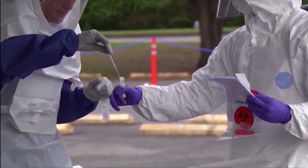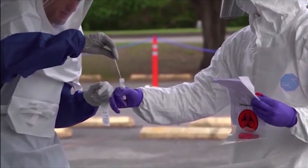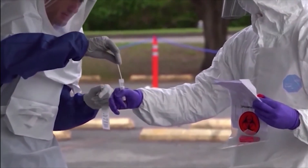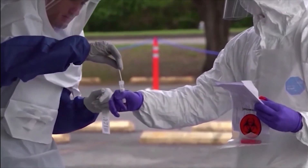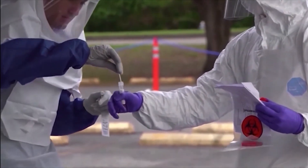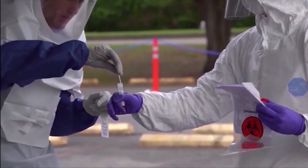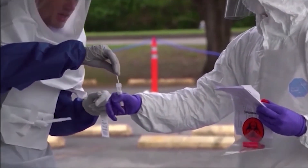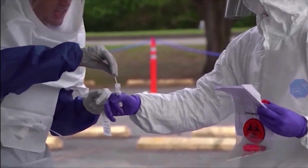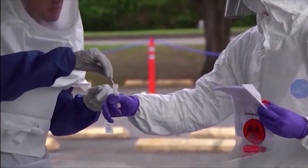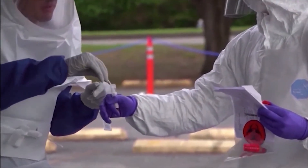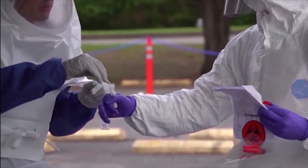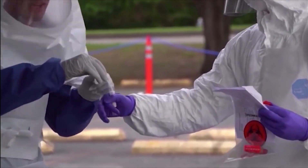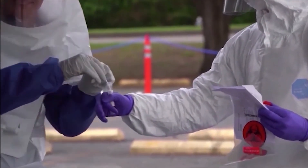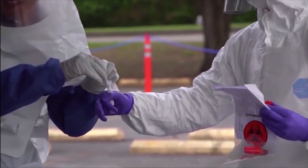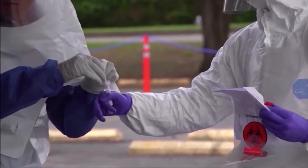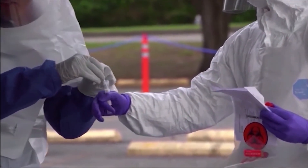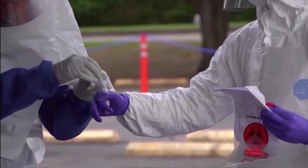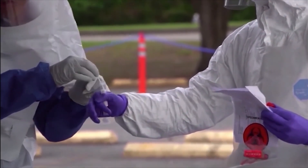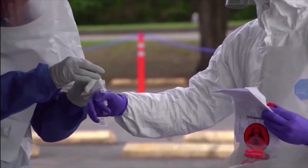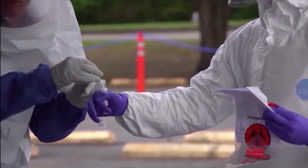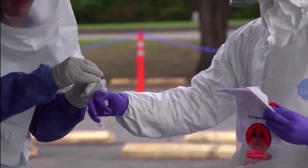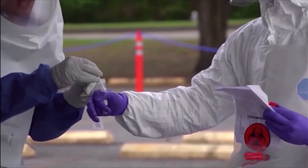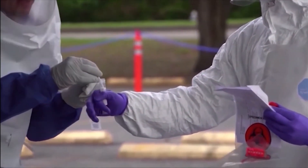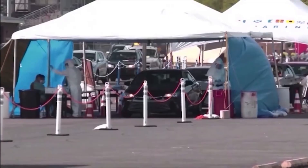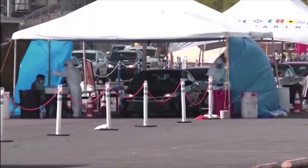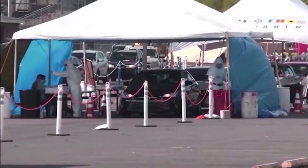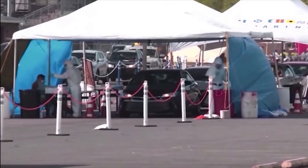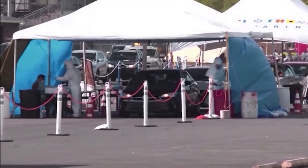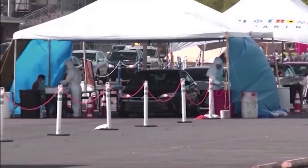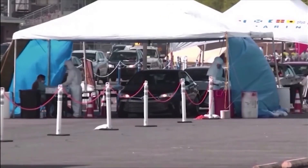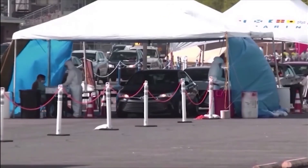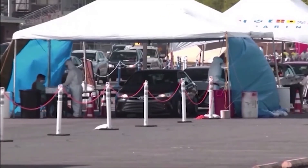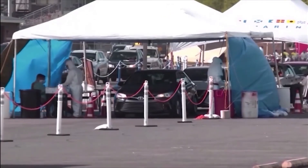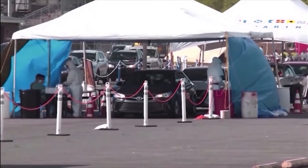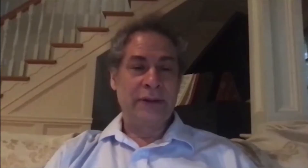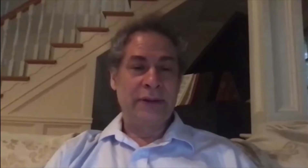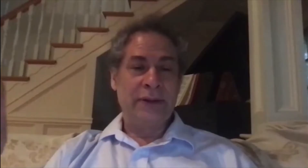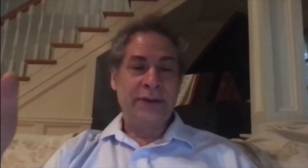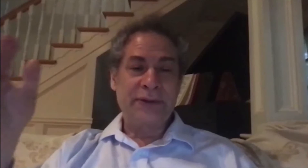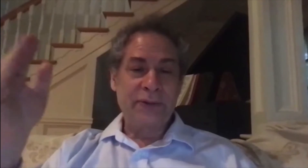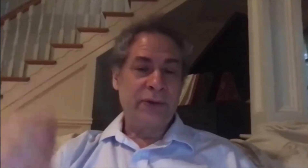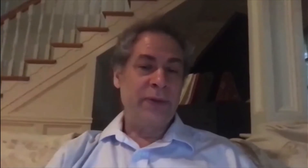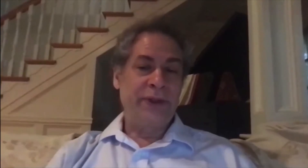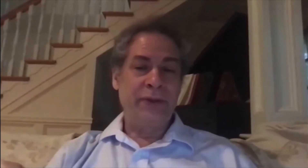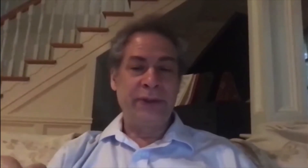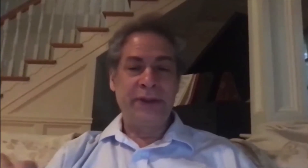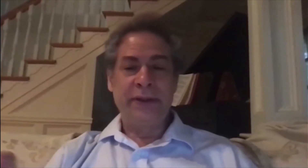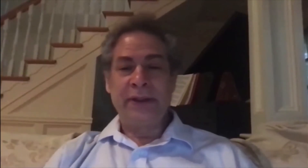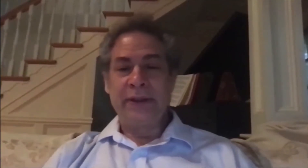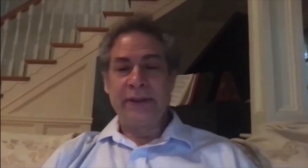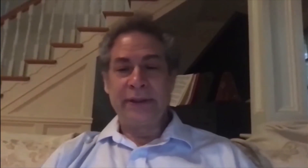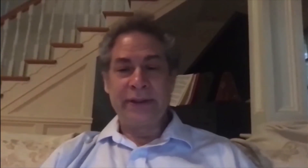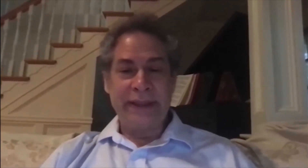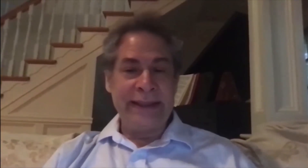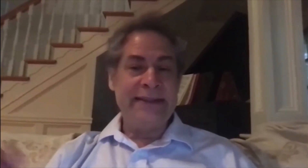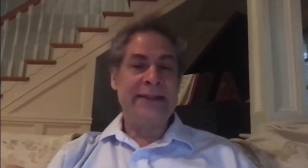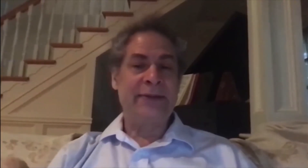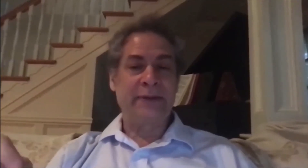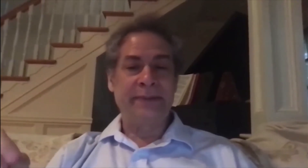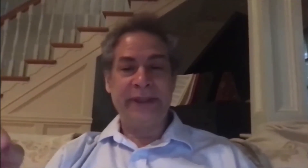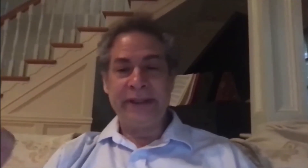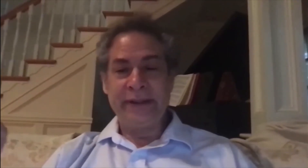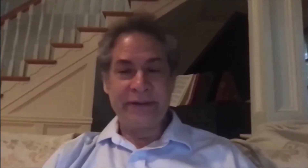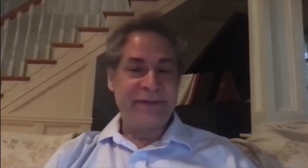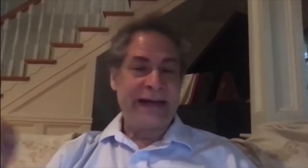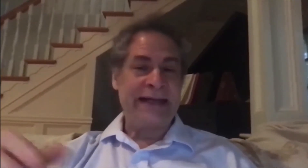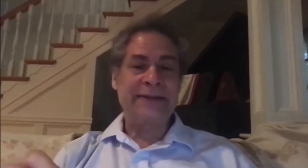this disease is horrendous, and if we do the right thing, it'll be gone. The sooner we do it, the easier